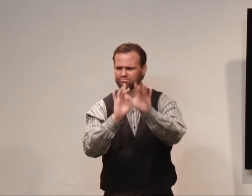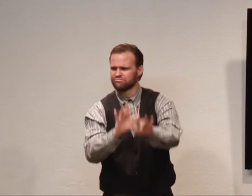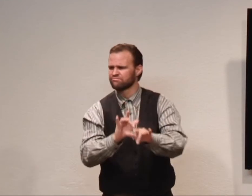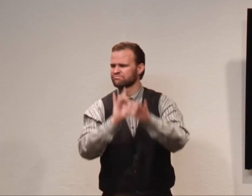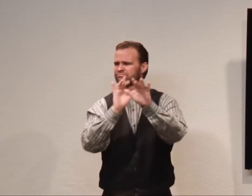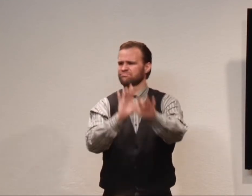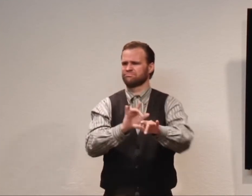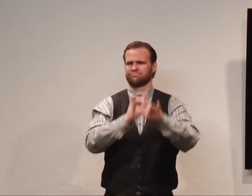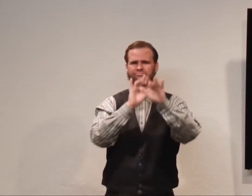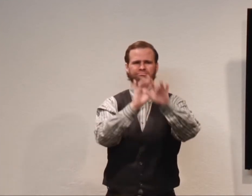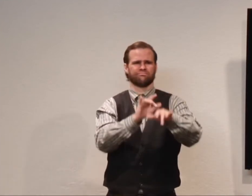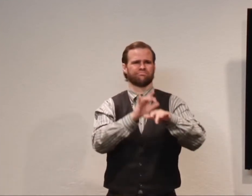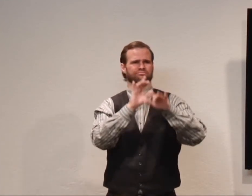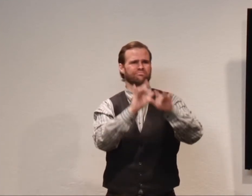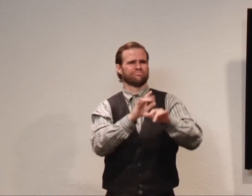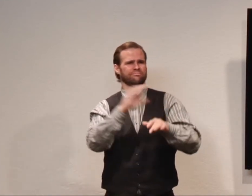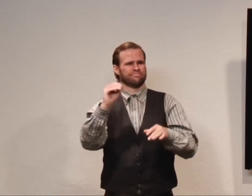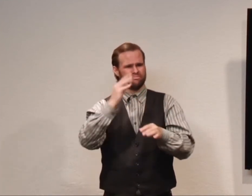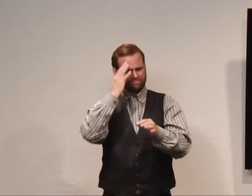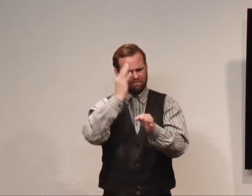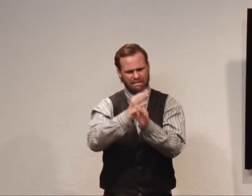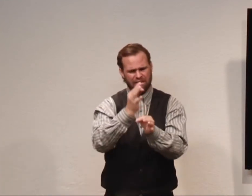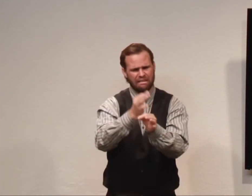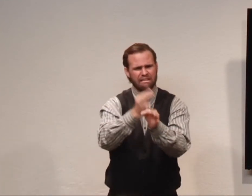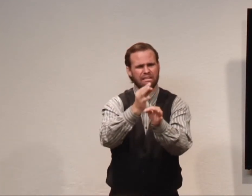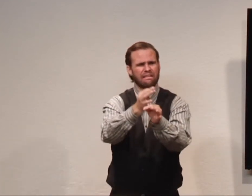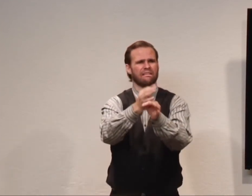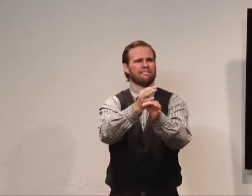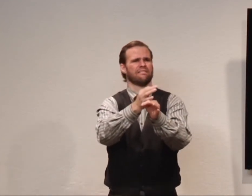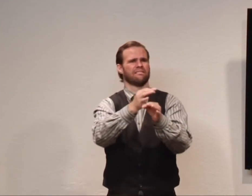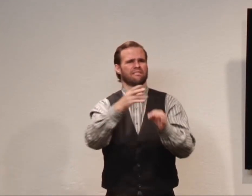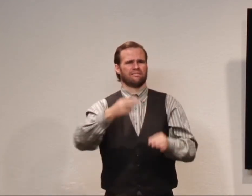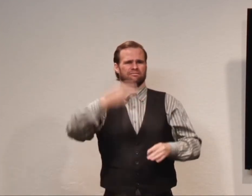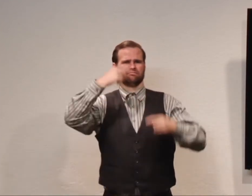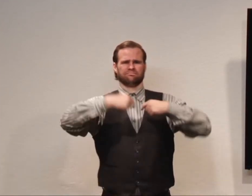A merciful and a faithful high priest.